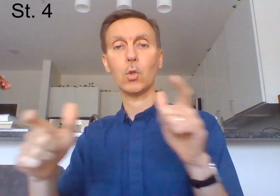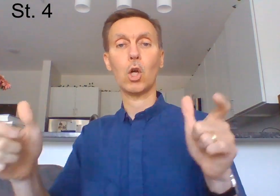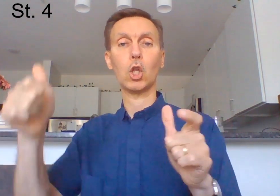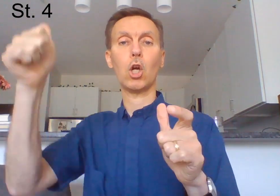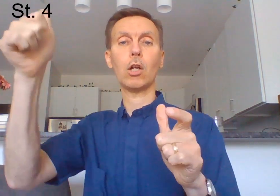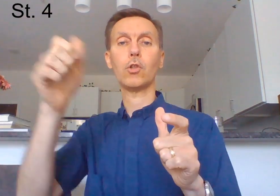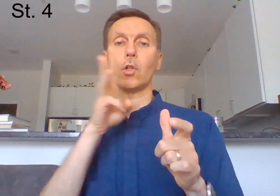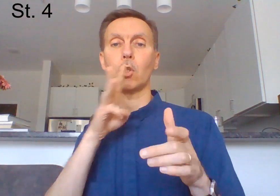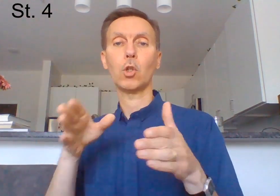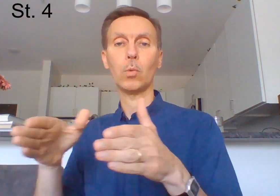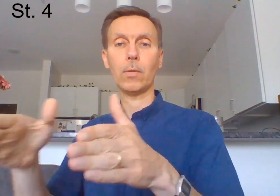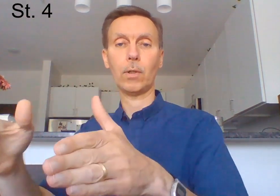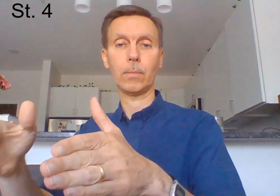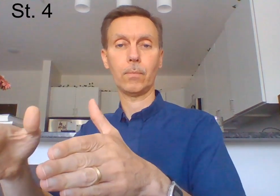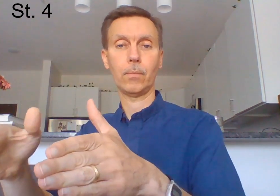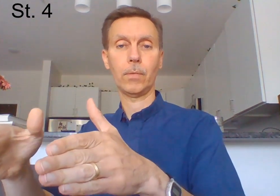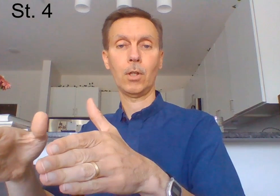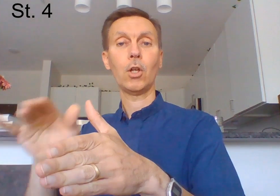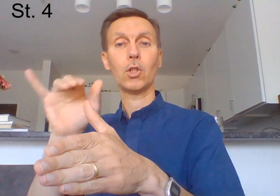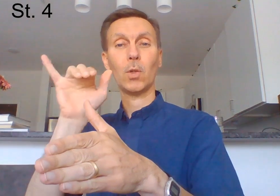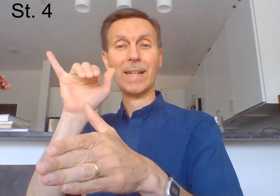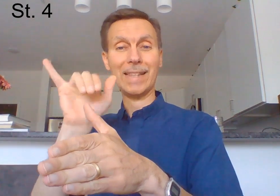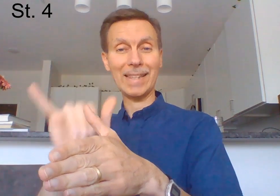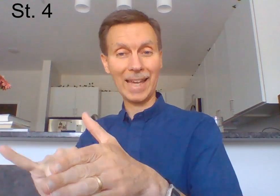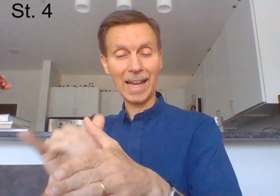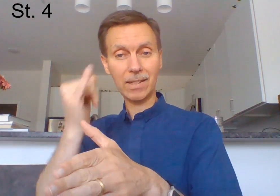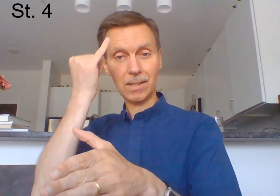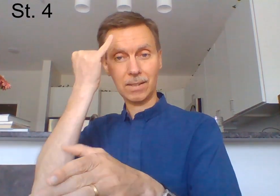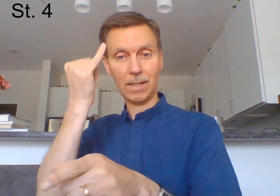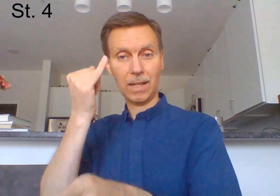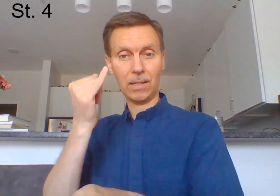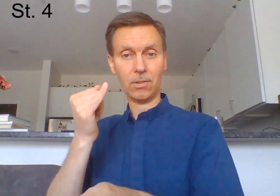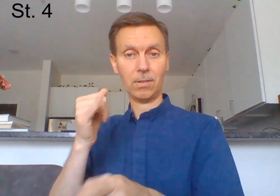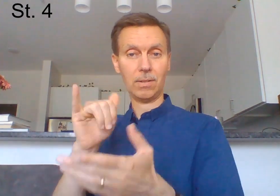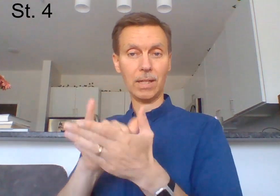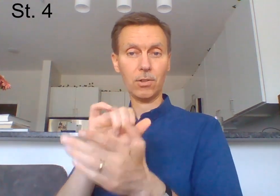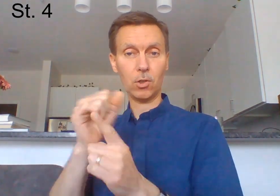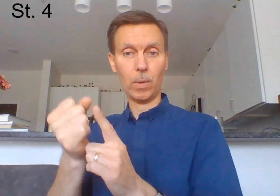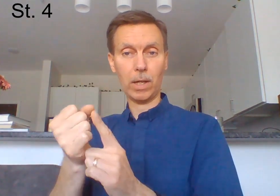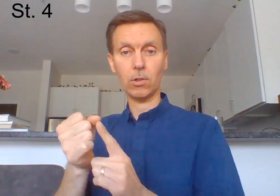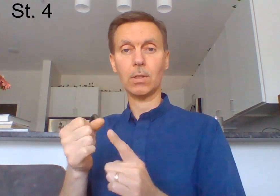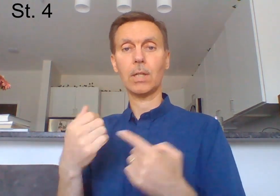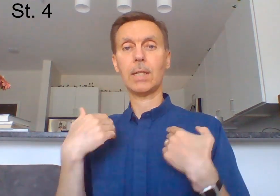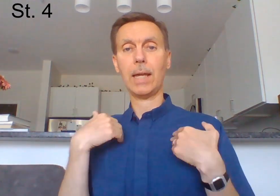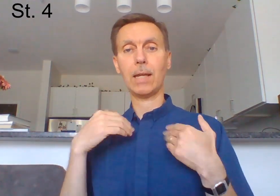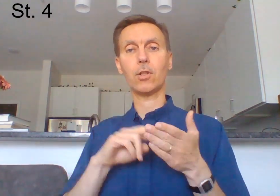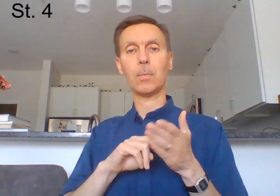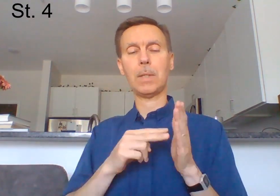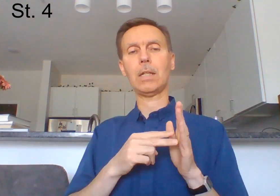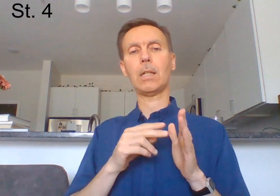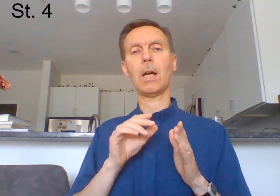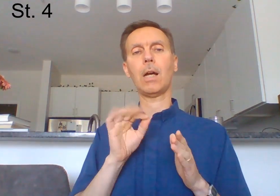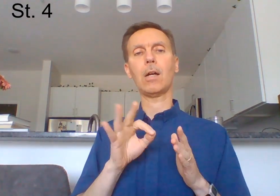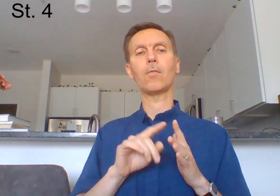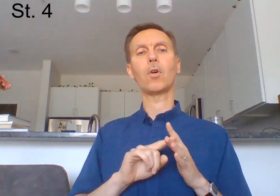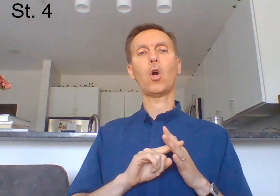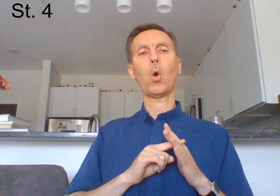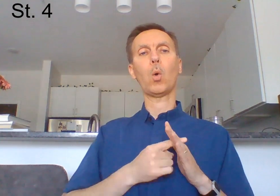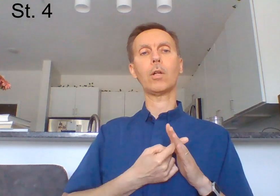a larger river. So in that case, that situation, it has the meaning of